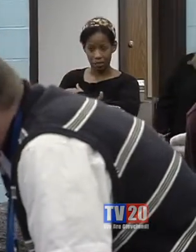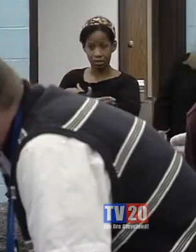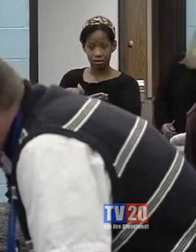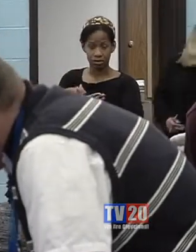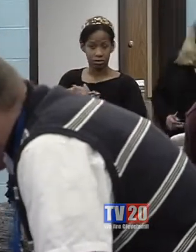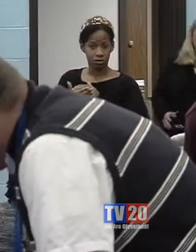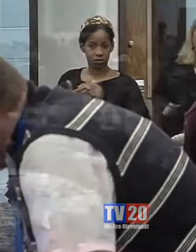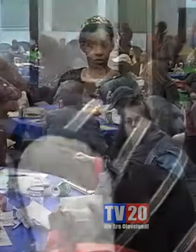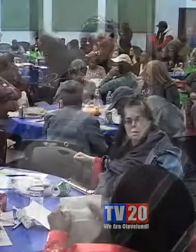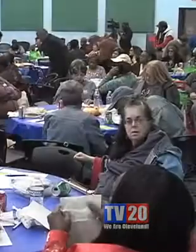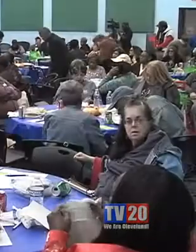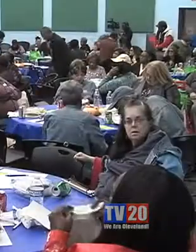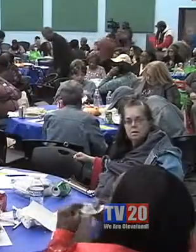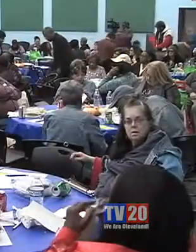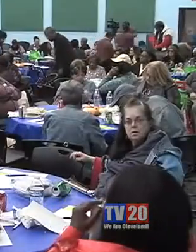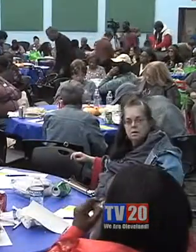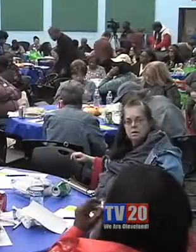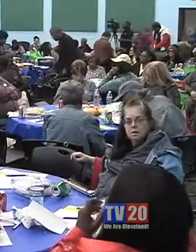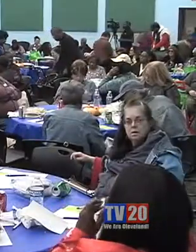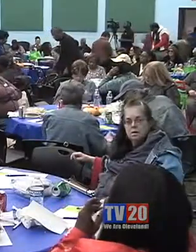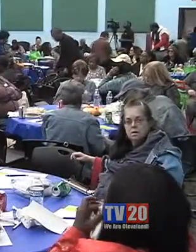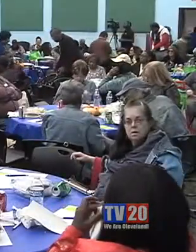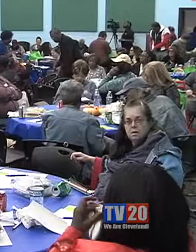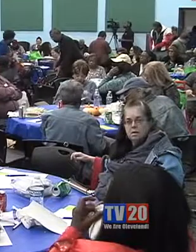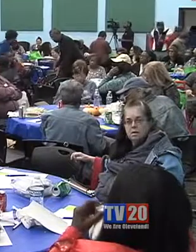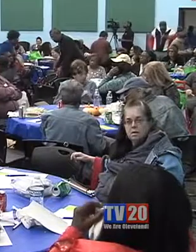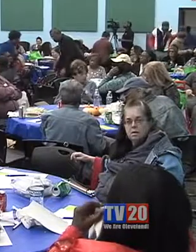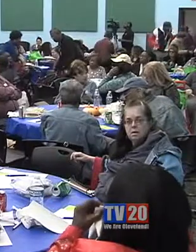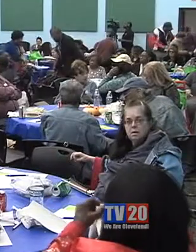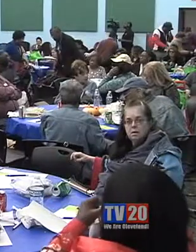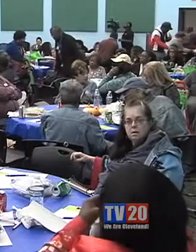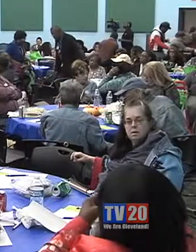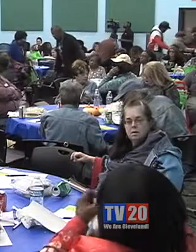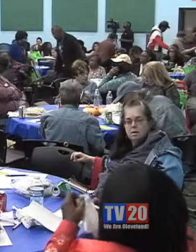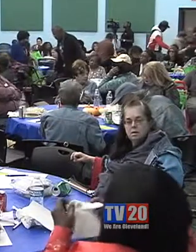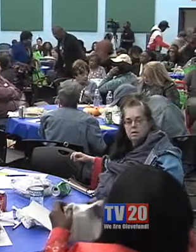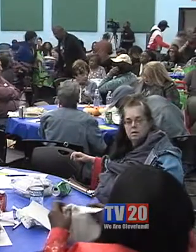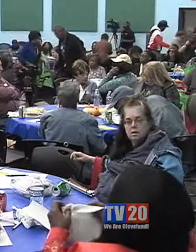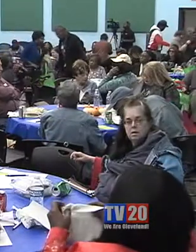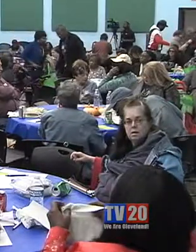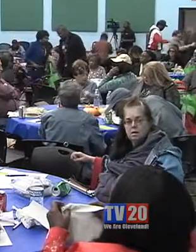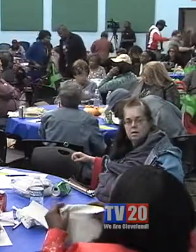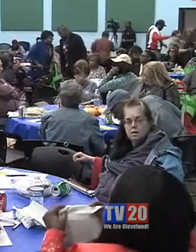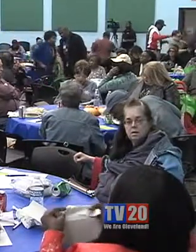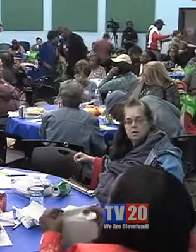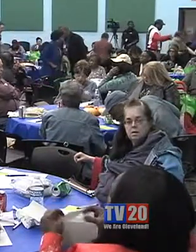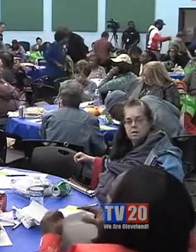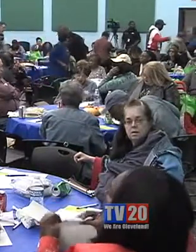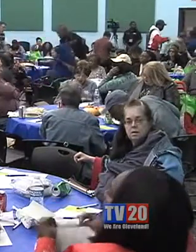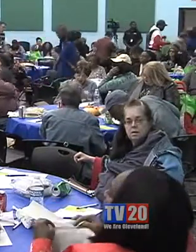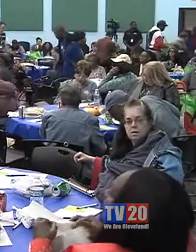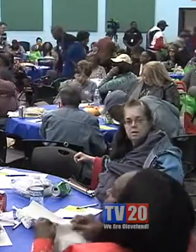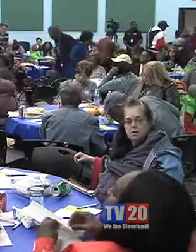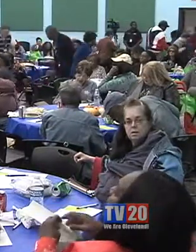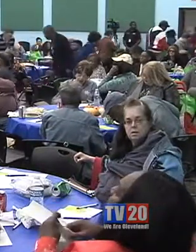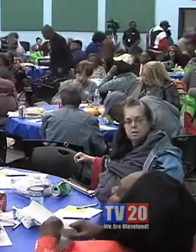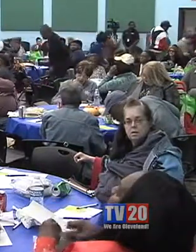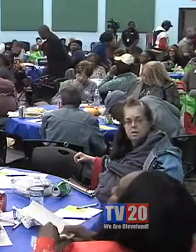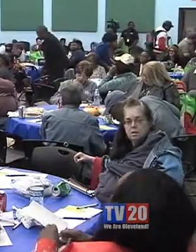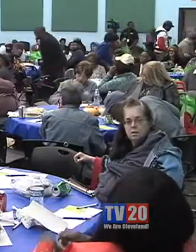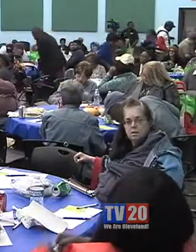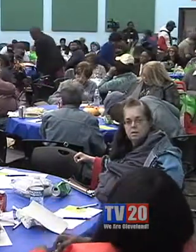children, more counties than that, Ashtabula, Cuyahoga, Geauga,